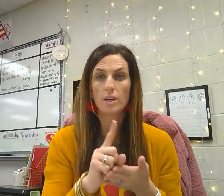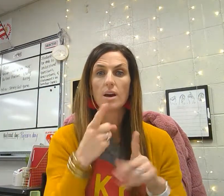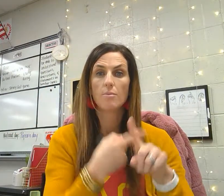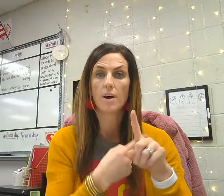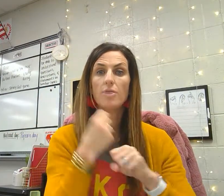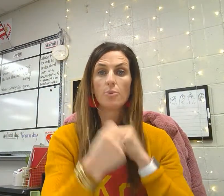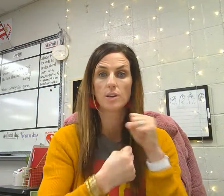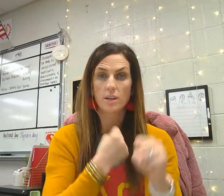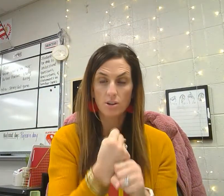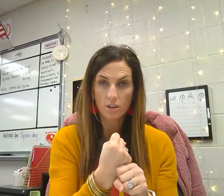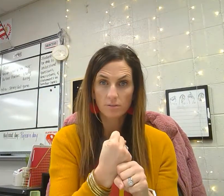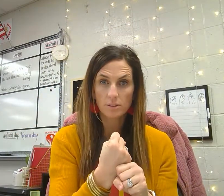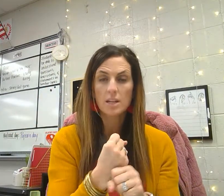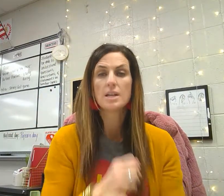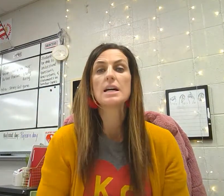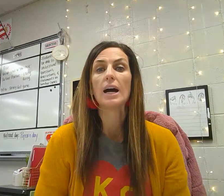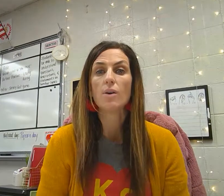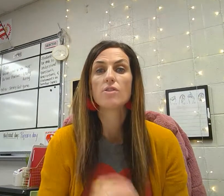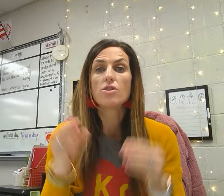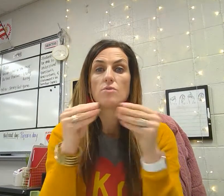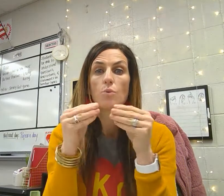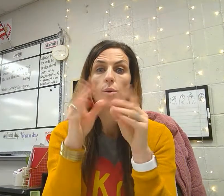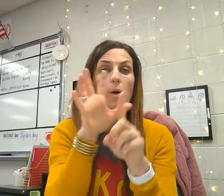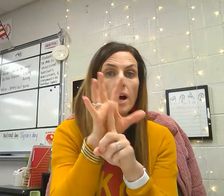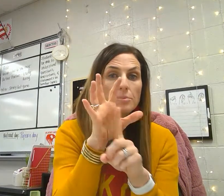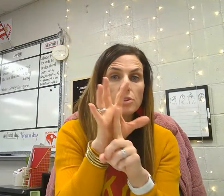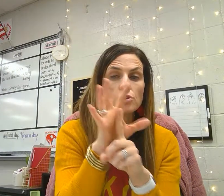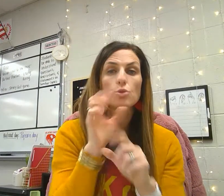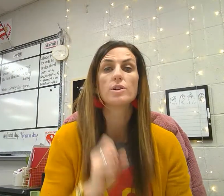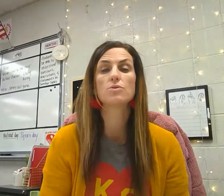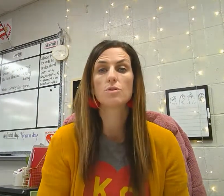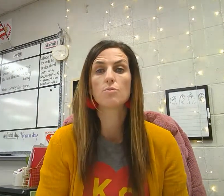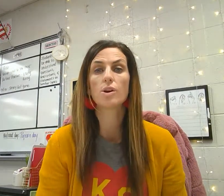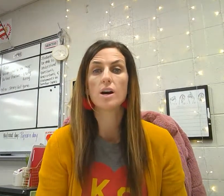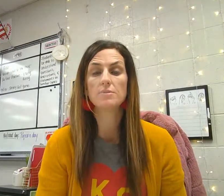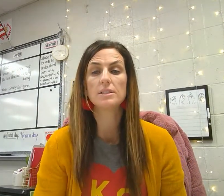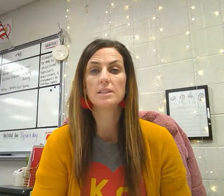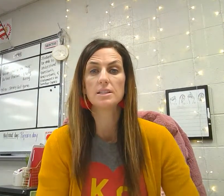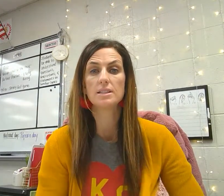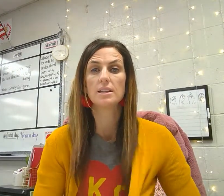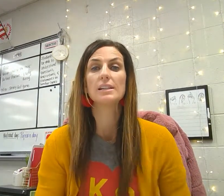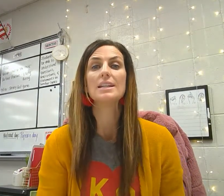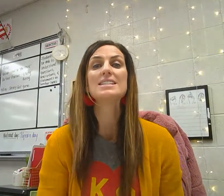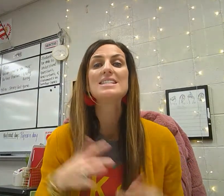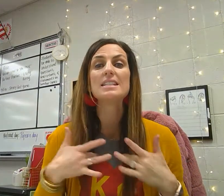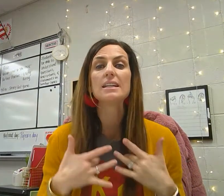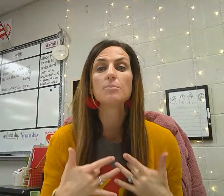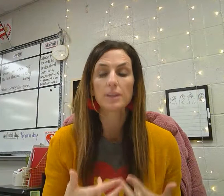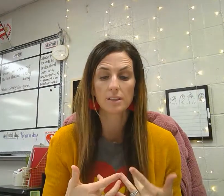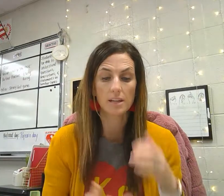week, month, or year. However, the more popular choice or the more commonly seen sign is